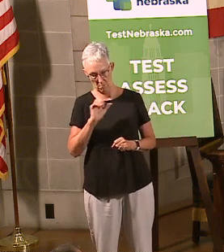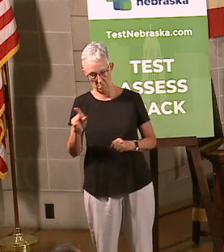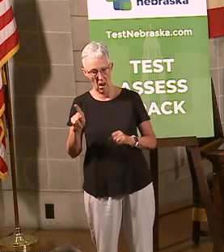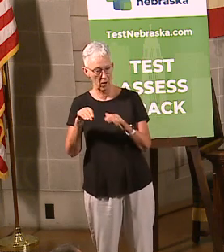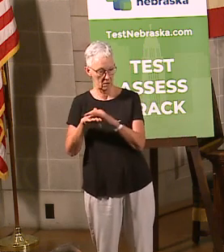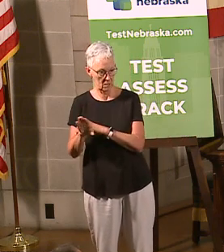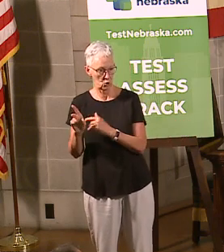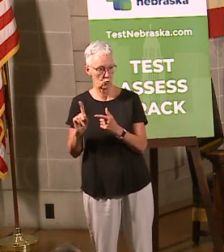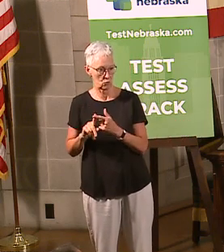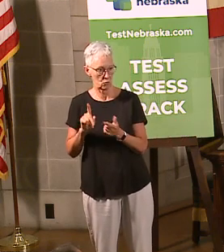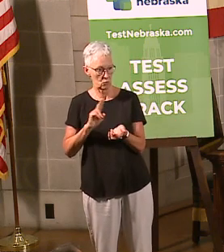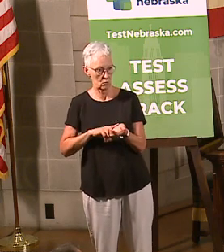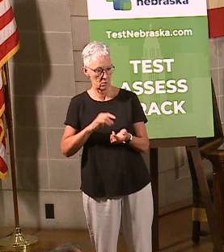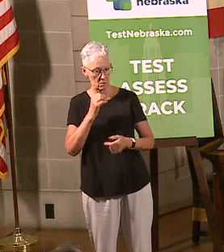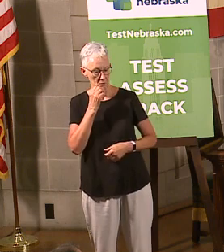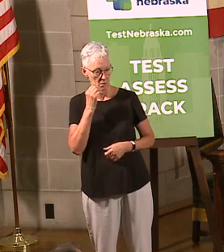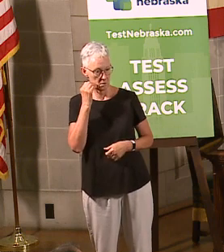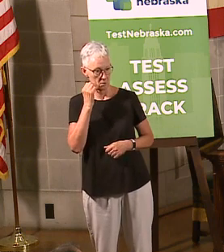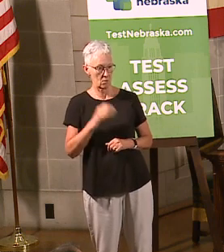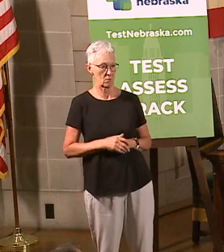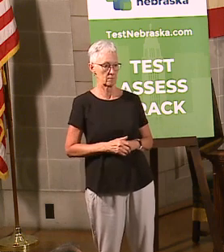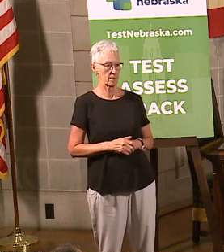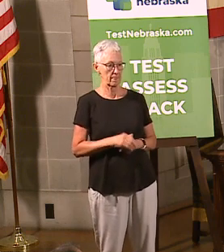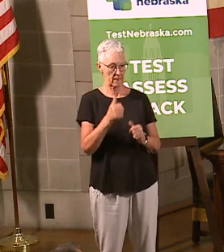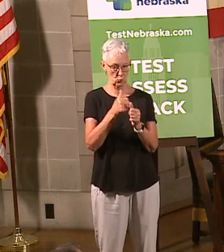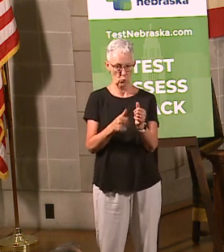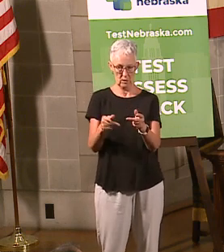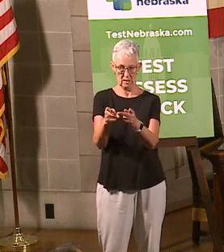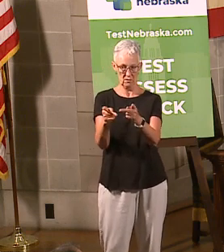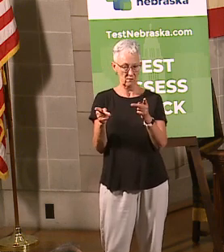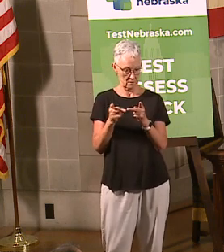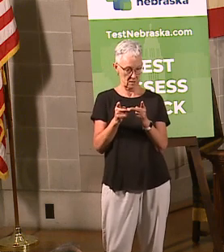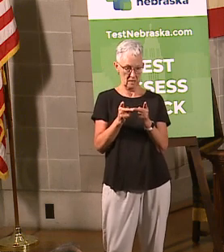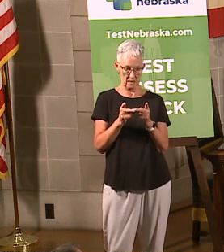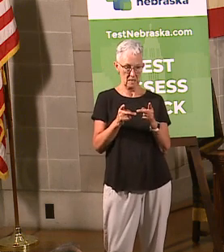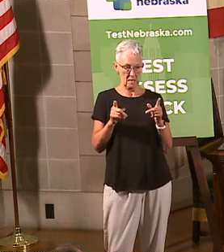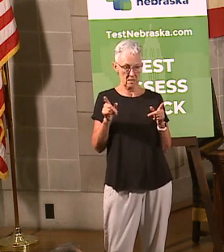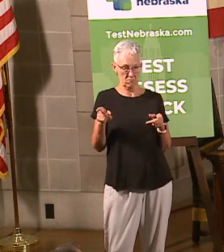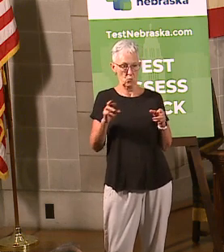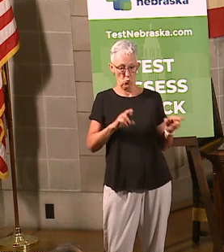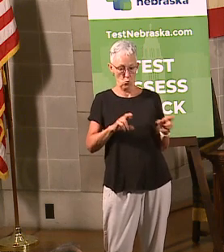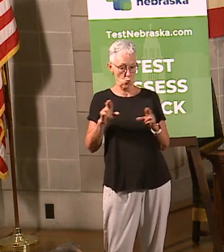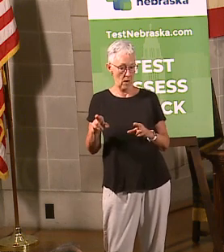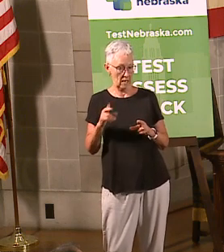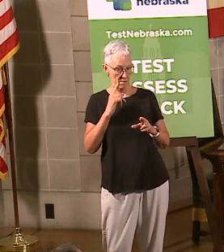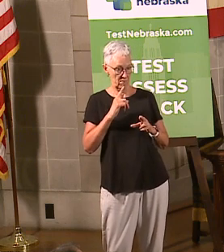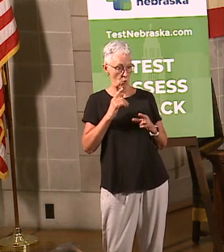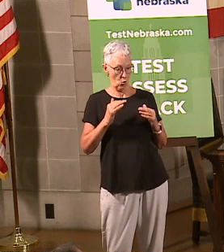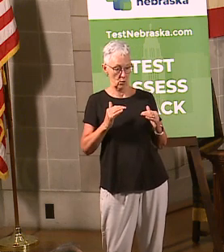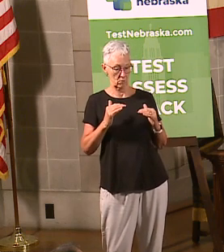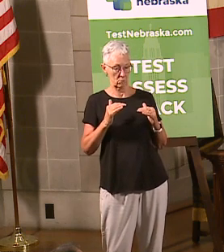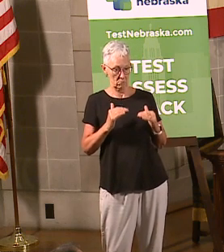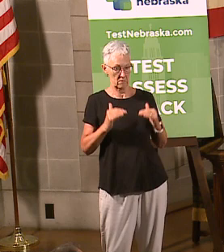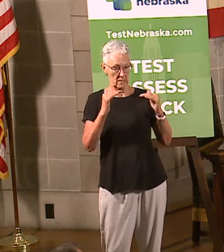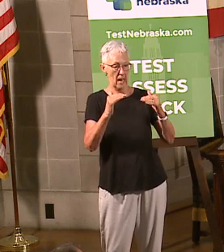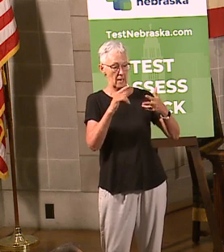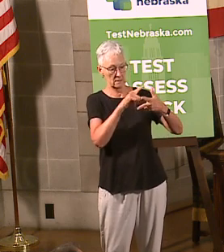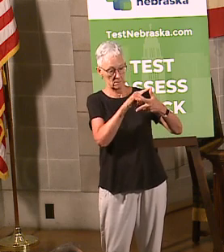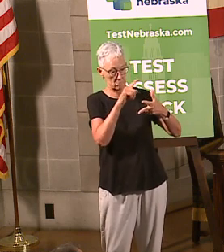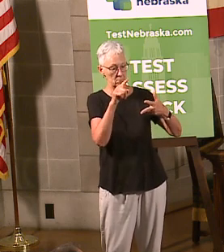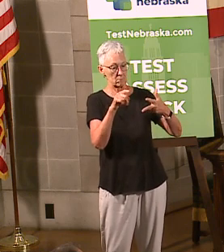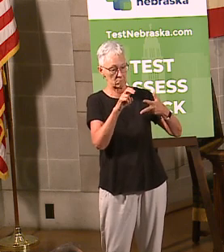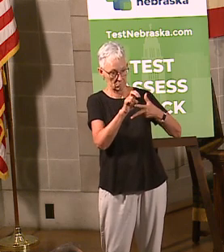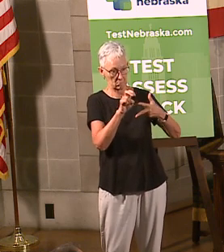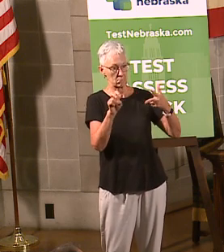Facilities that are now allowed to progress to the next phase, they must, again, meet the requirements for